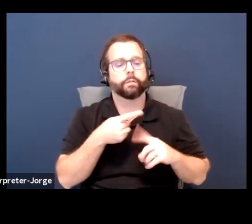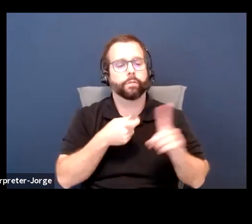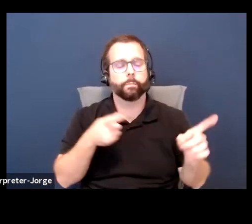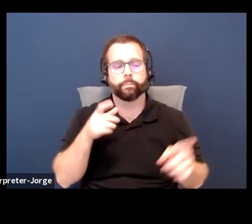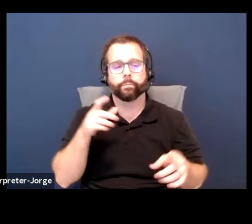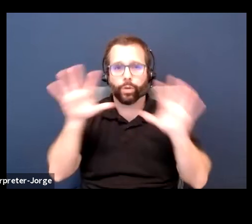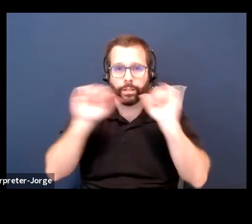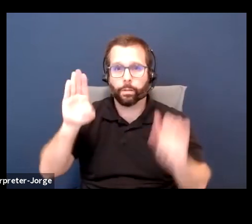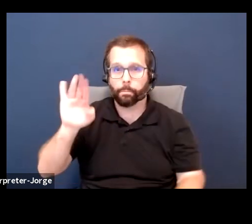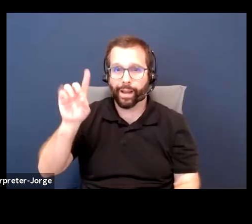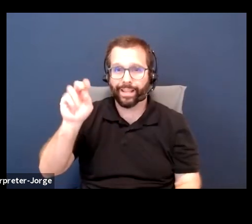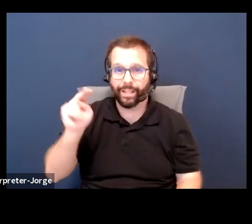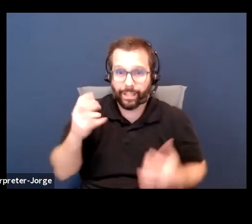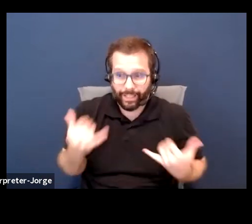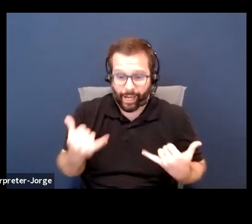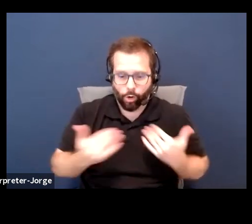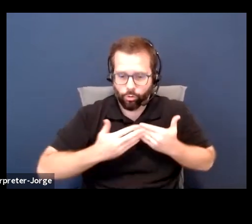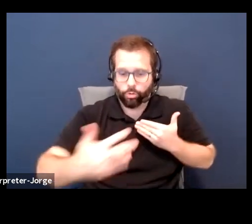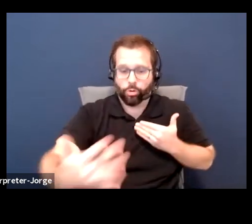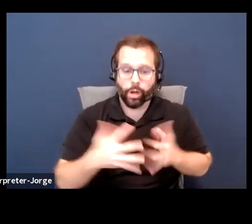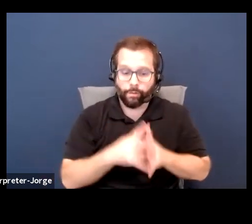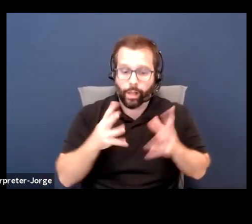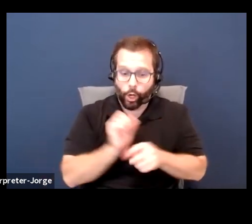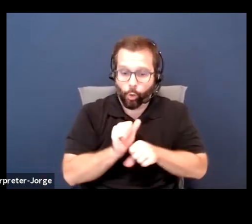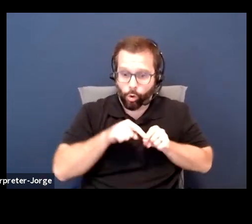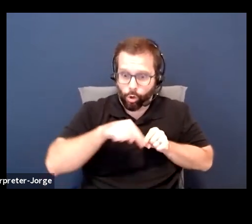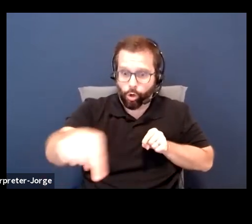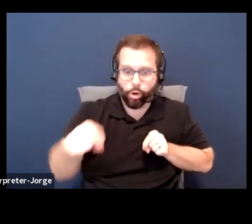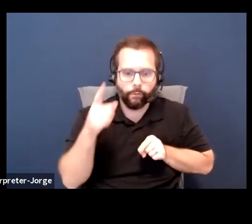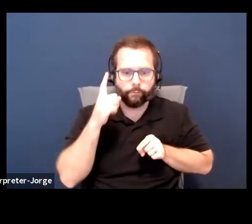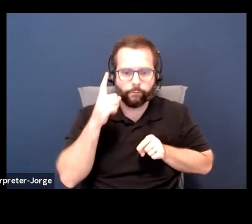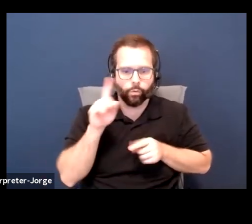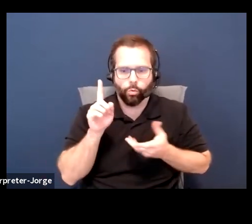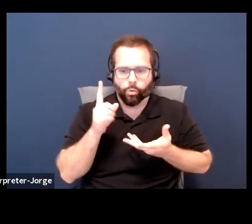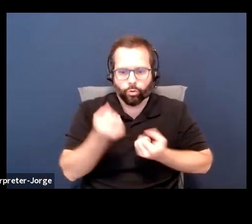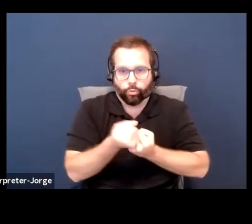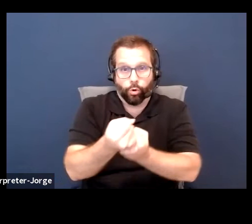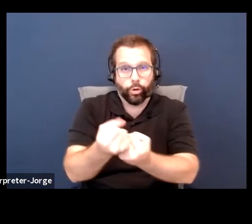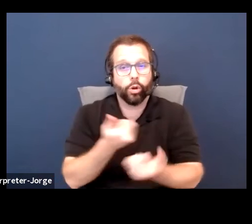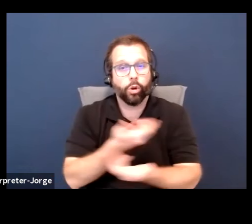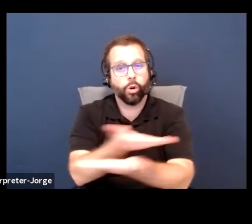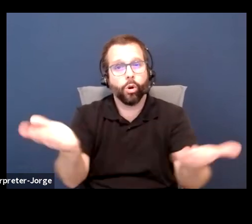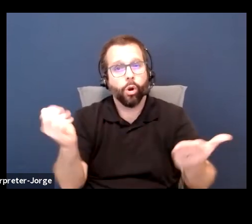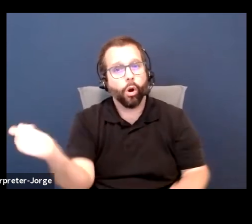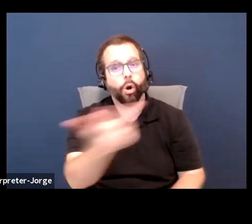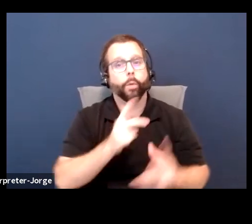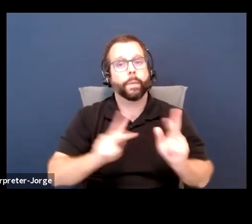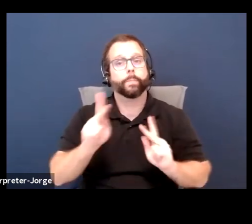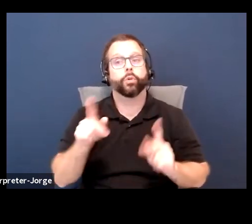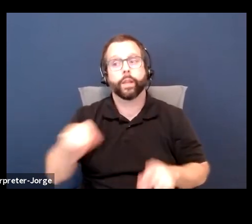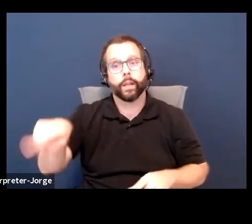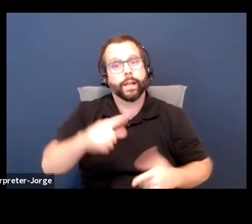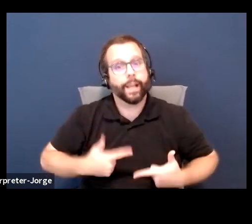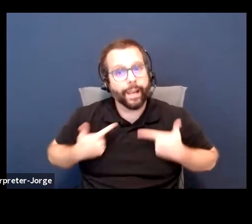to do right now before us to support all people to live and meaningfully participate in their